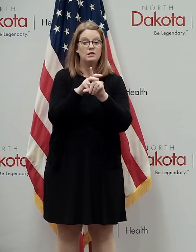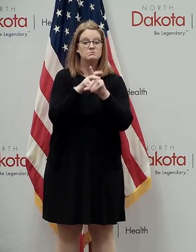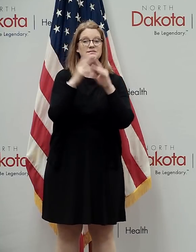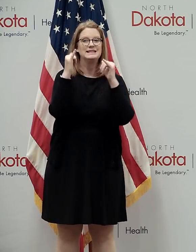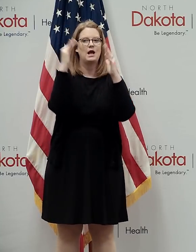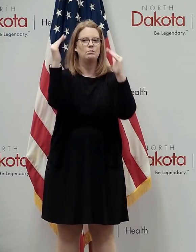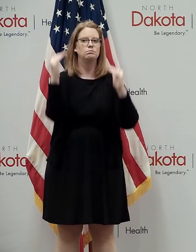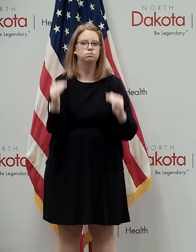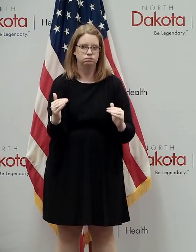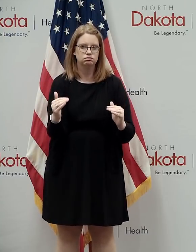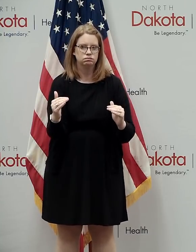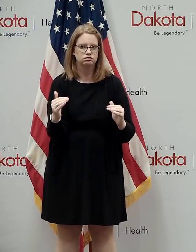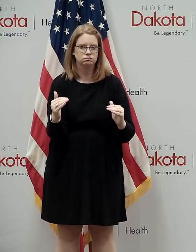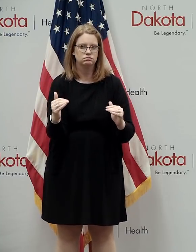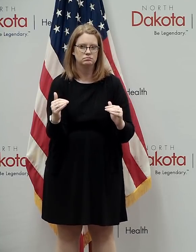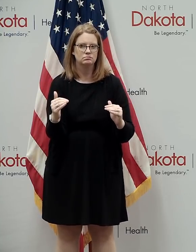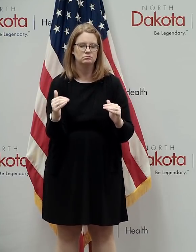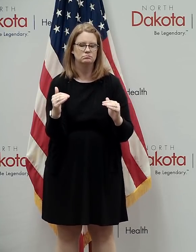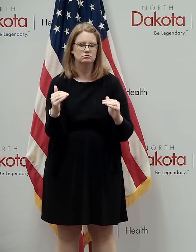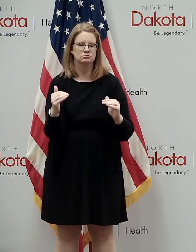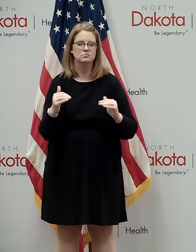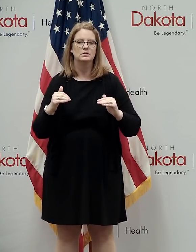and more importantly,